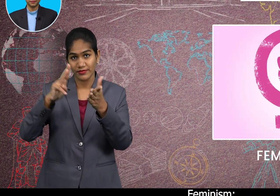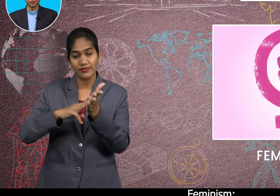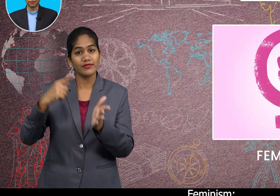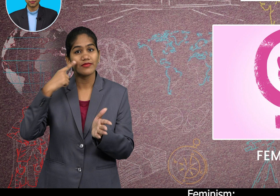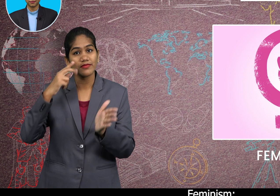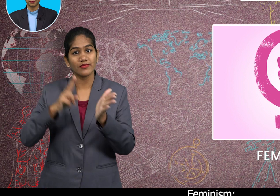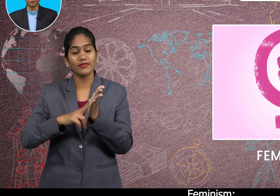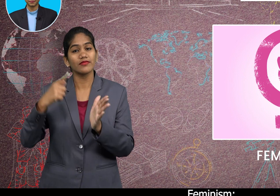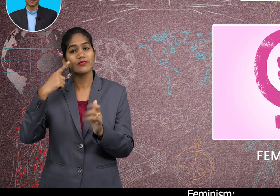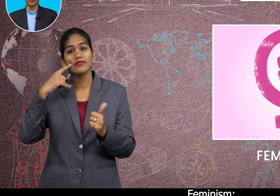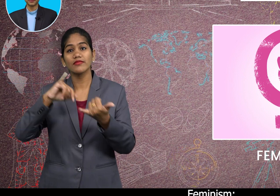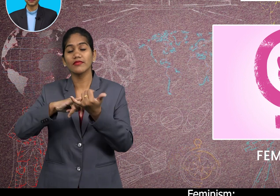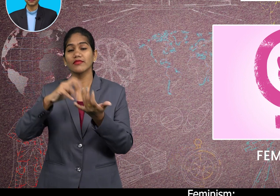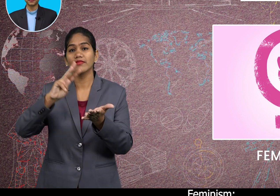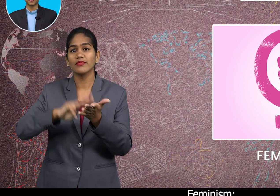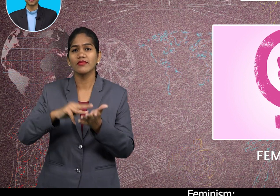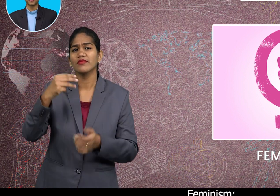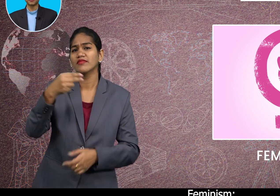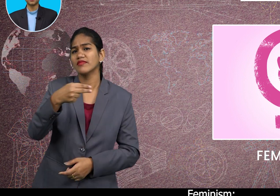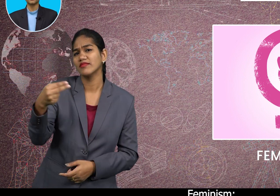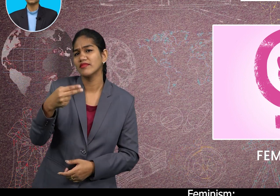Feminism,